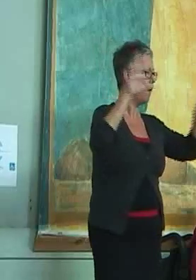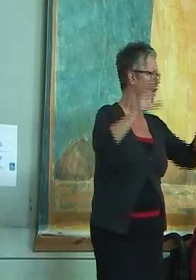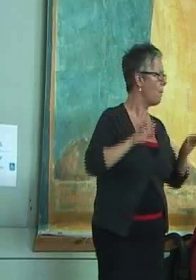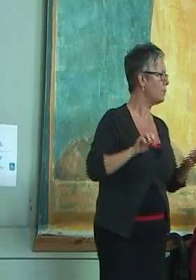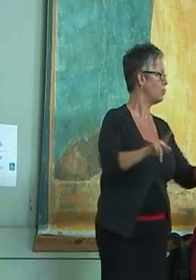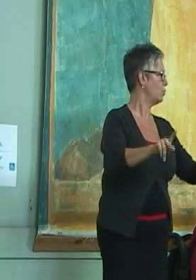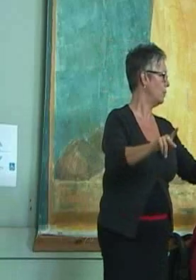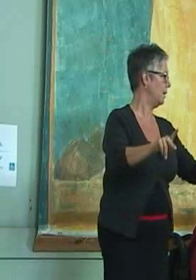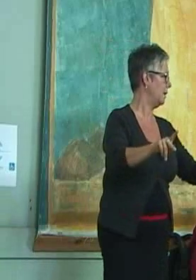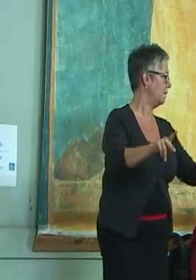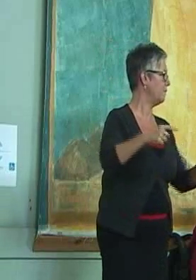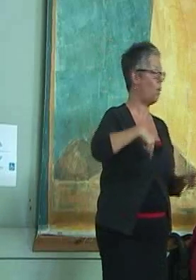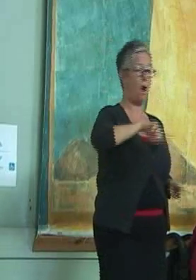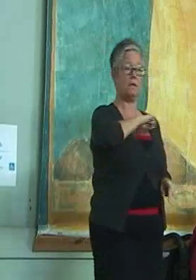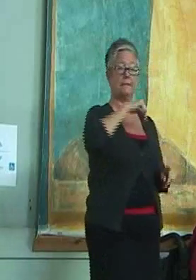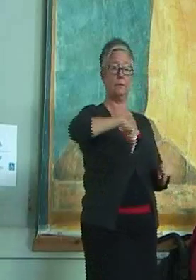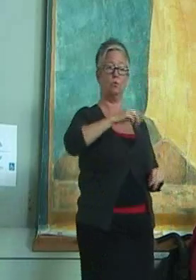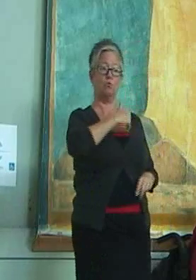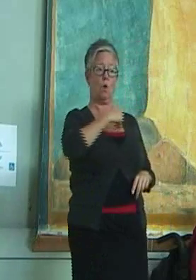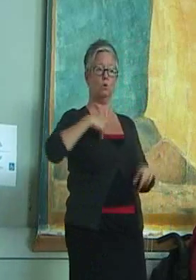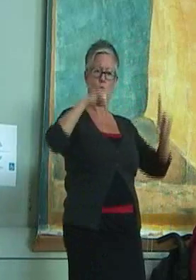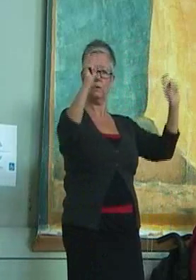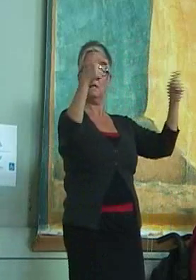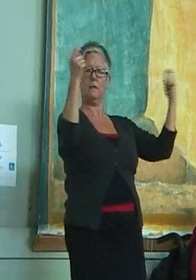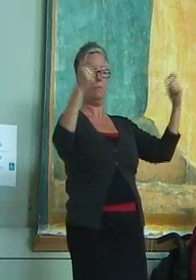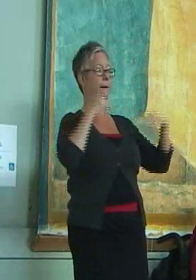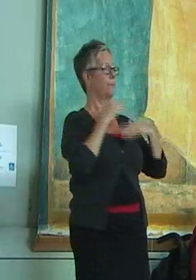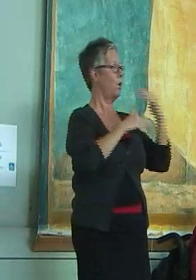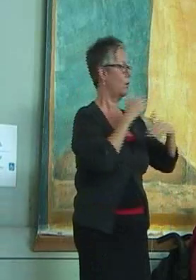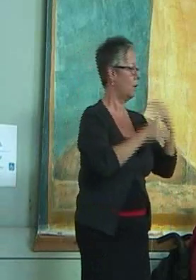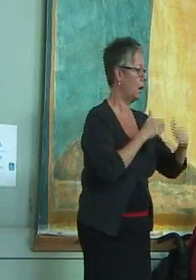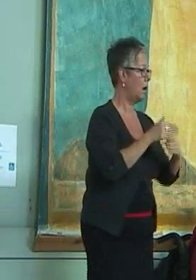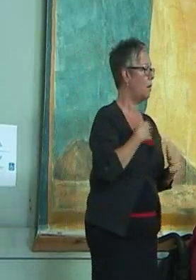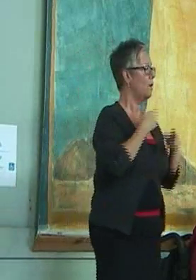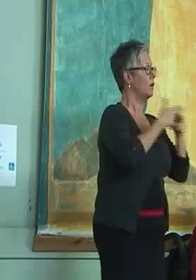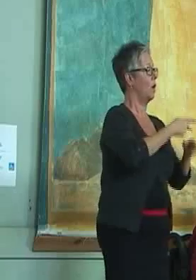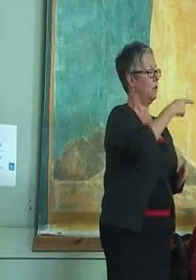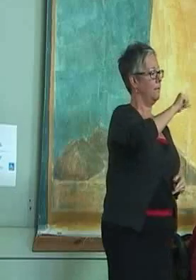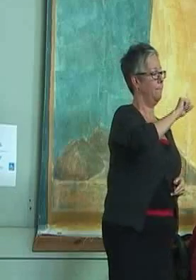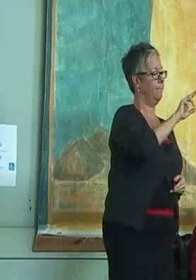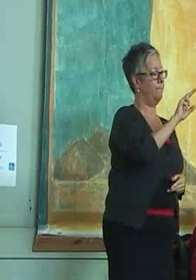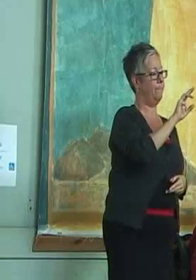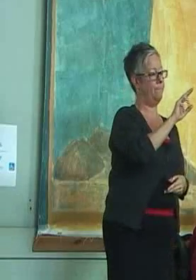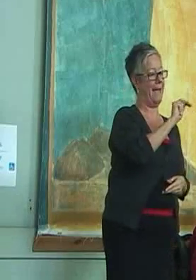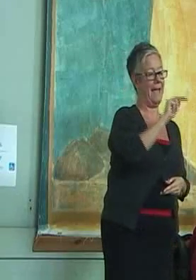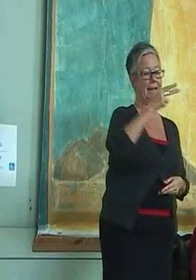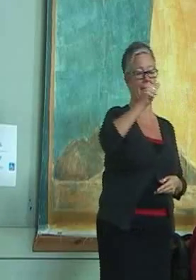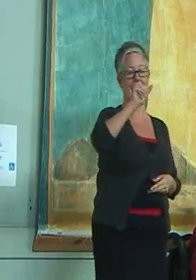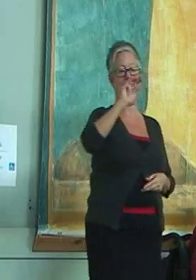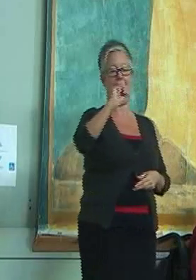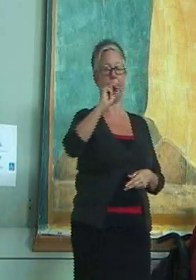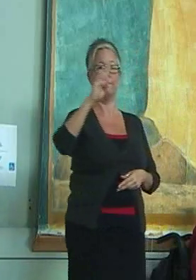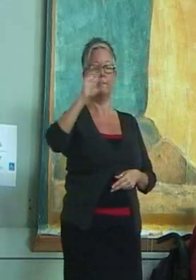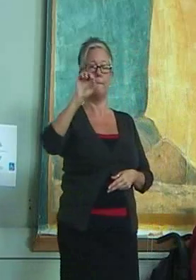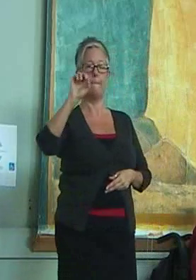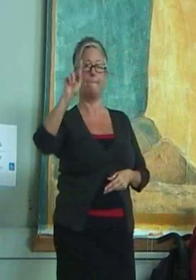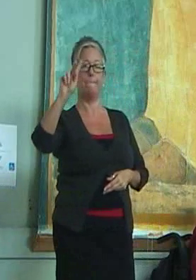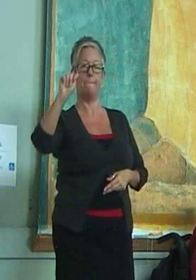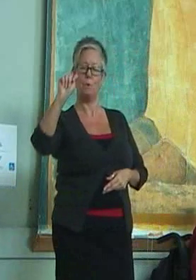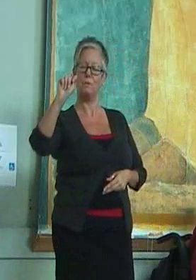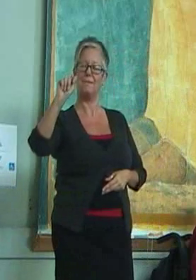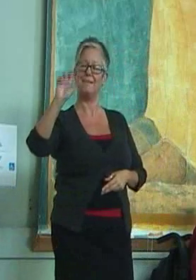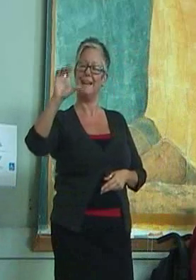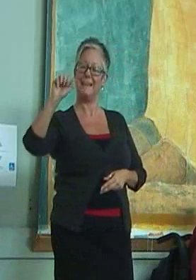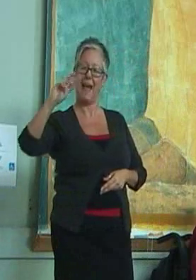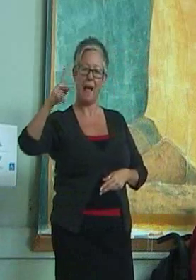to celebrate progress. I want to do a thing, I call it Pan Am Boot Camp. That means by 2015 we get our infrastructure